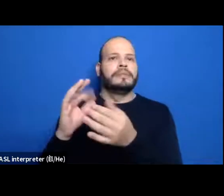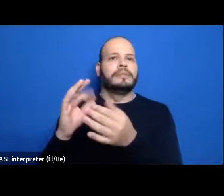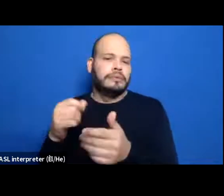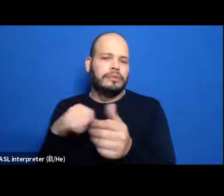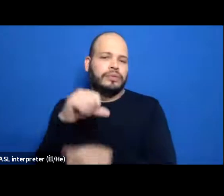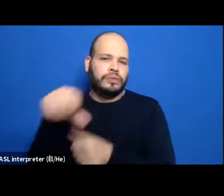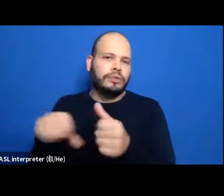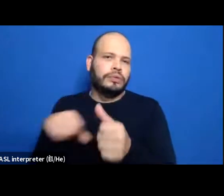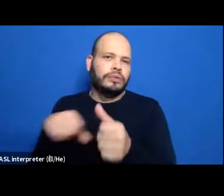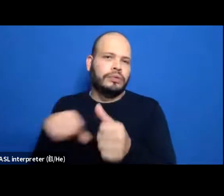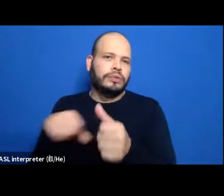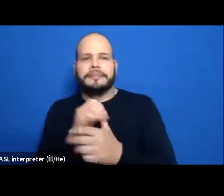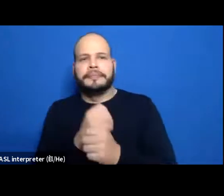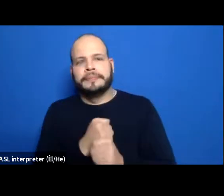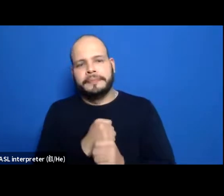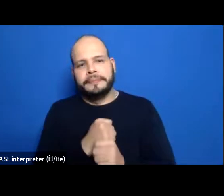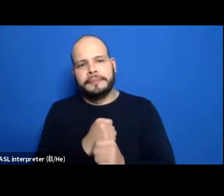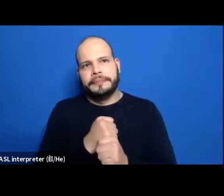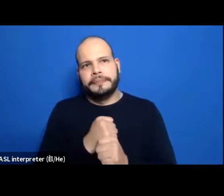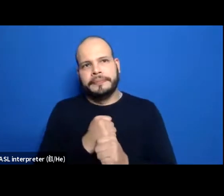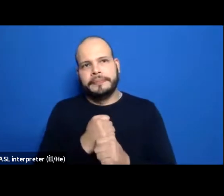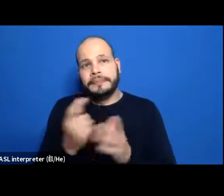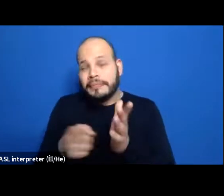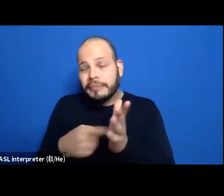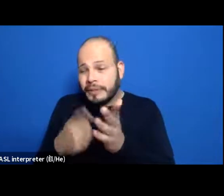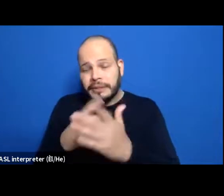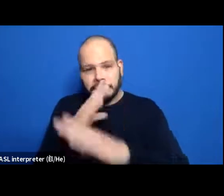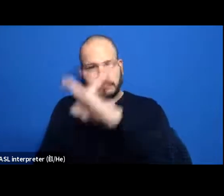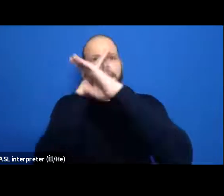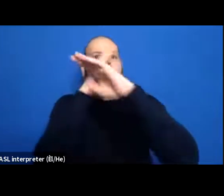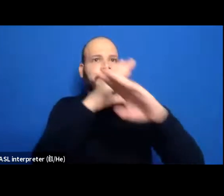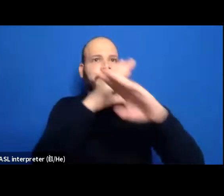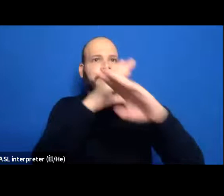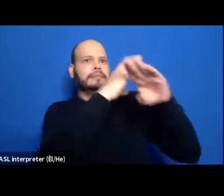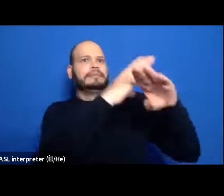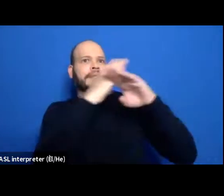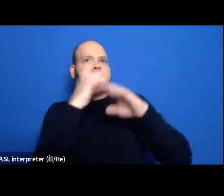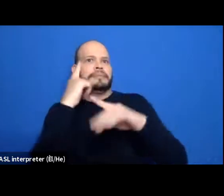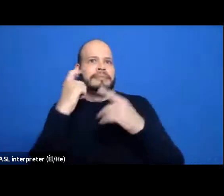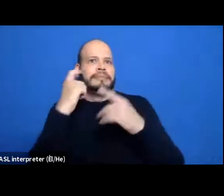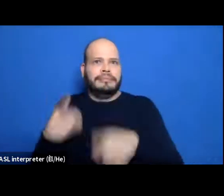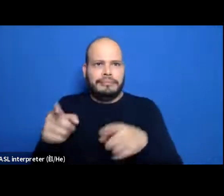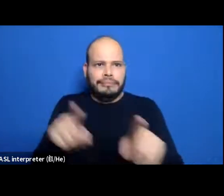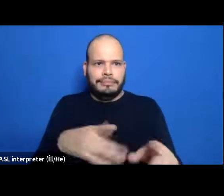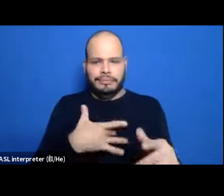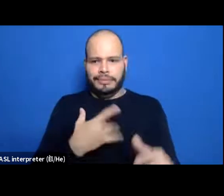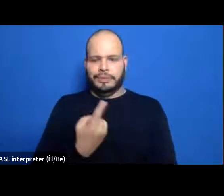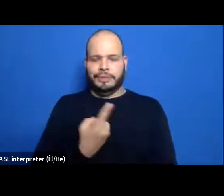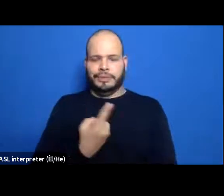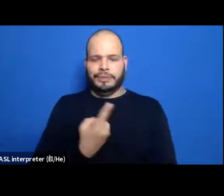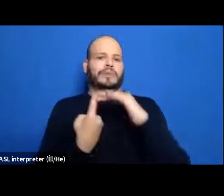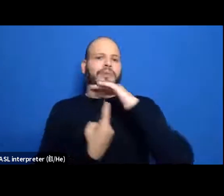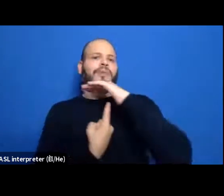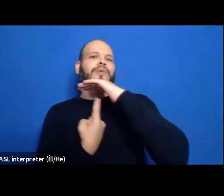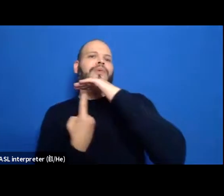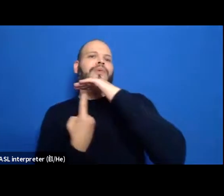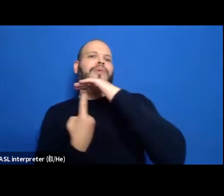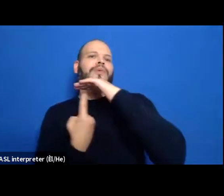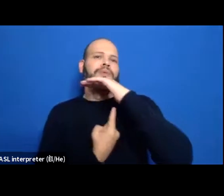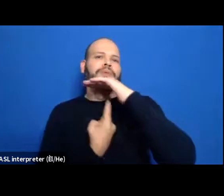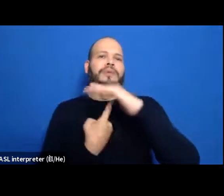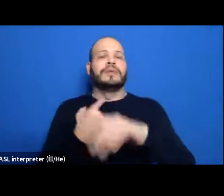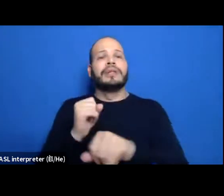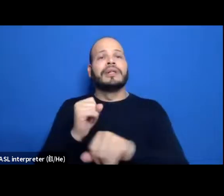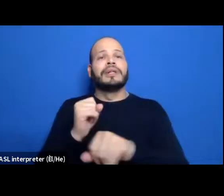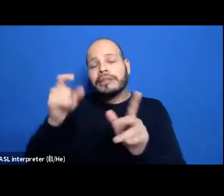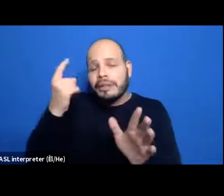that we are talking about. We live in a society where it is understood that certain people are disposable, that 7 children and an aid worker can